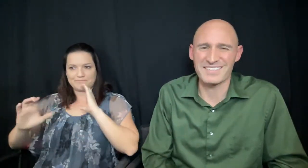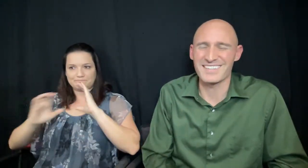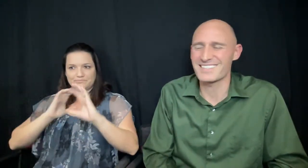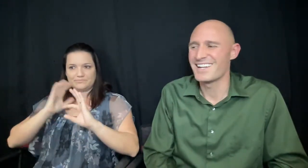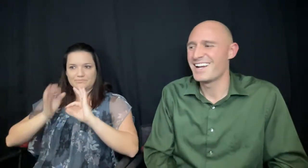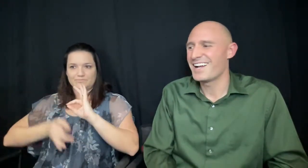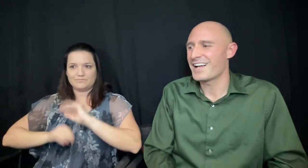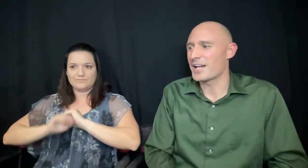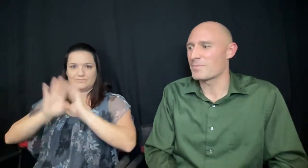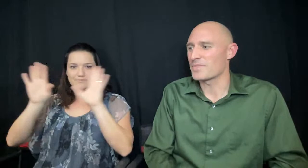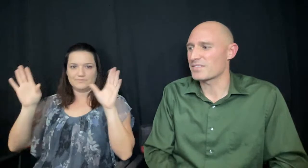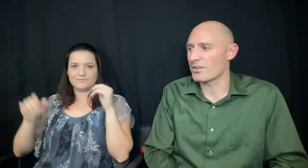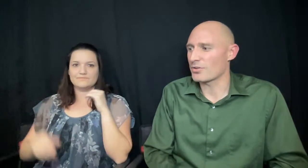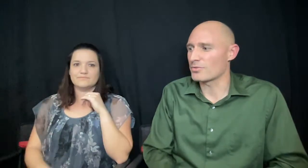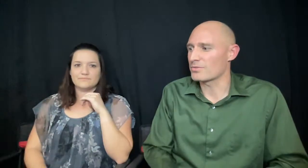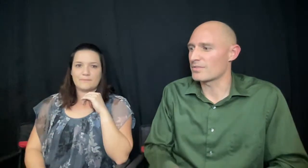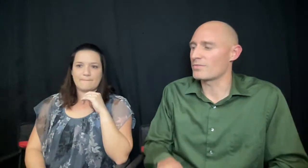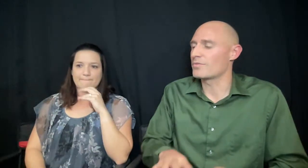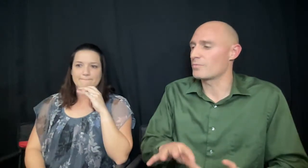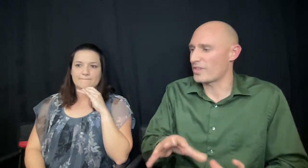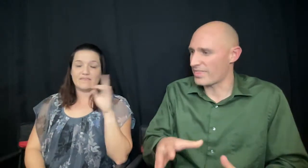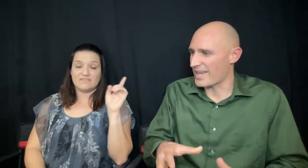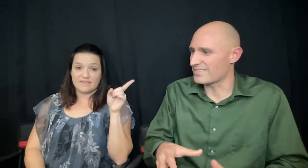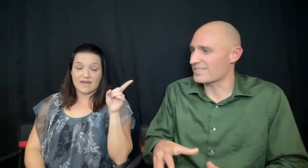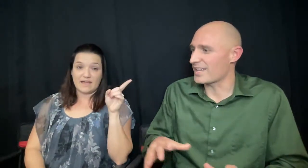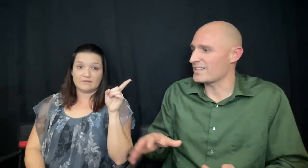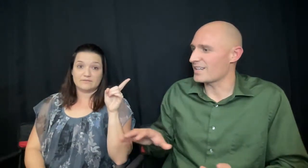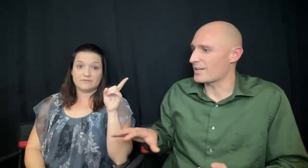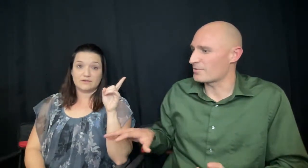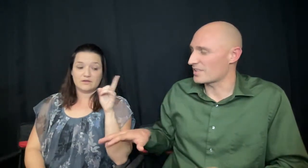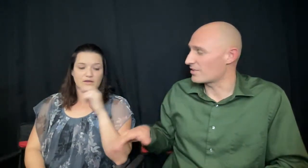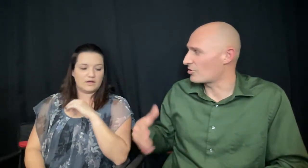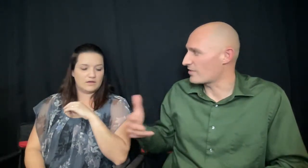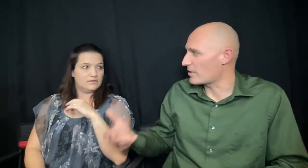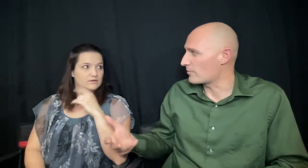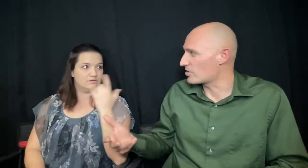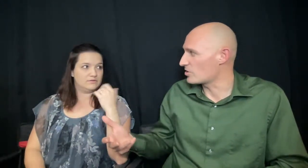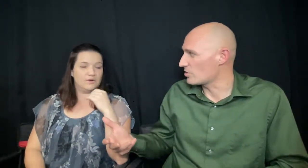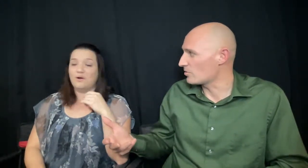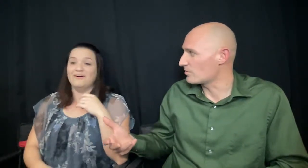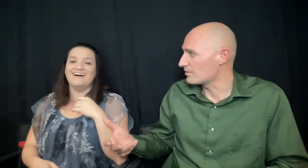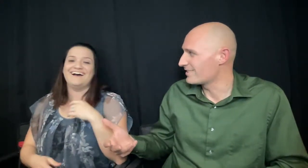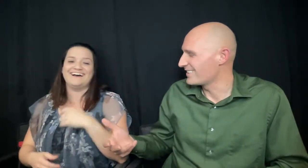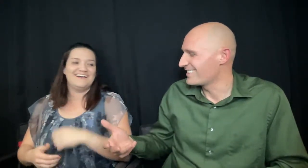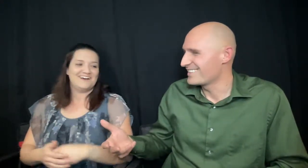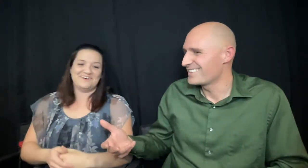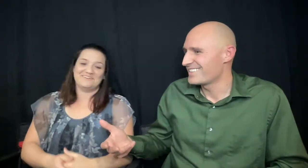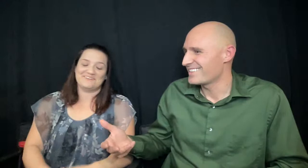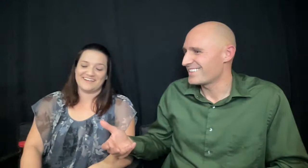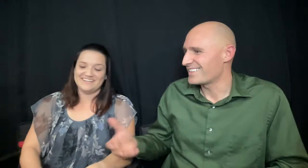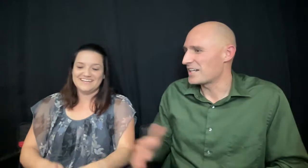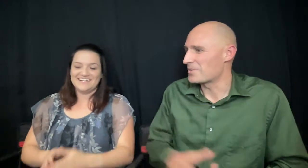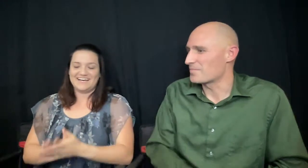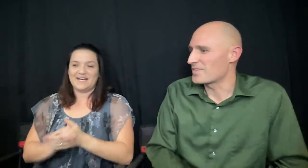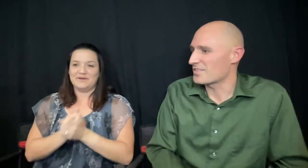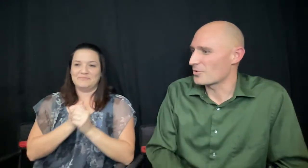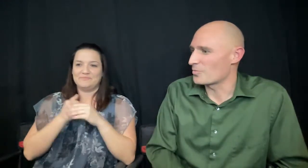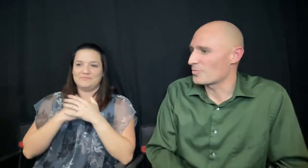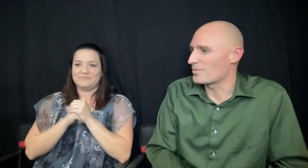message. So with that said, I was going to turn that over to you. Oh, okay. So